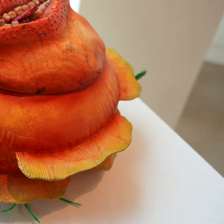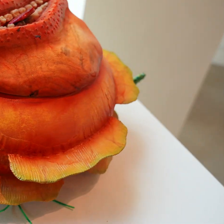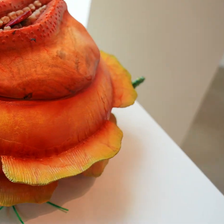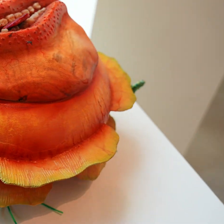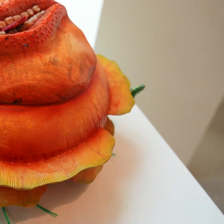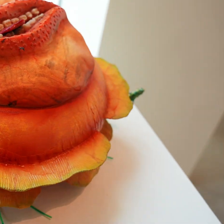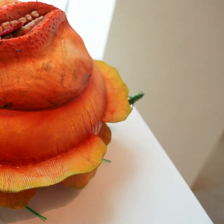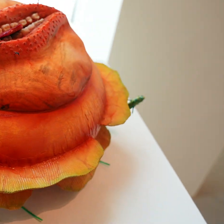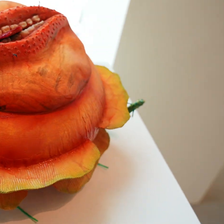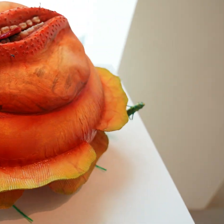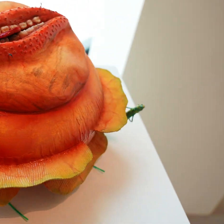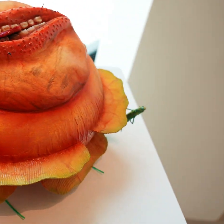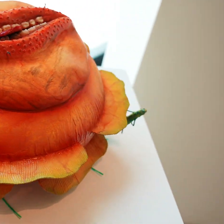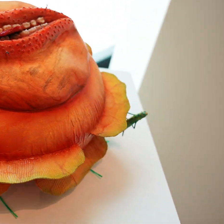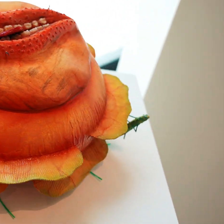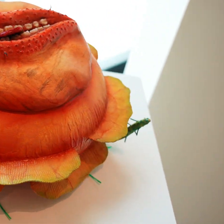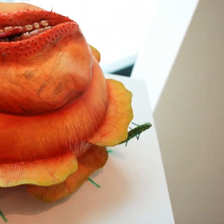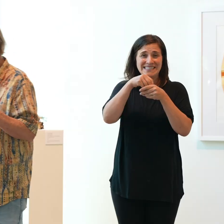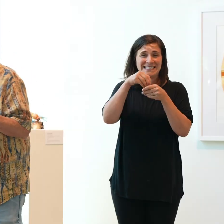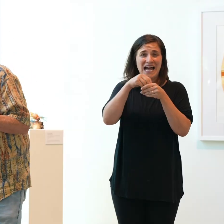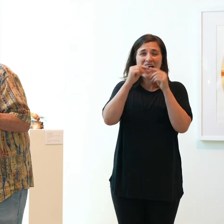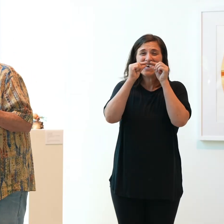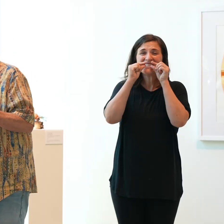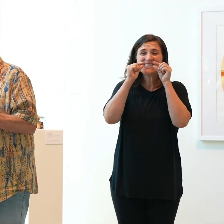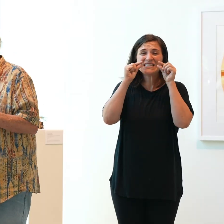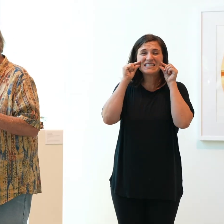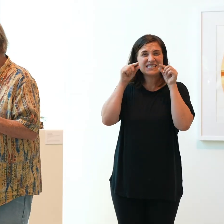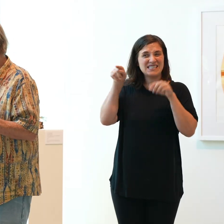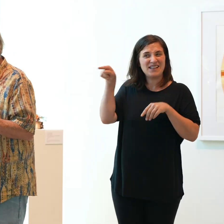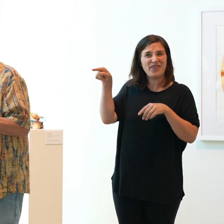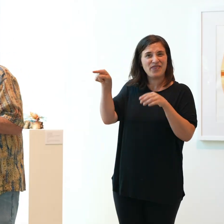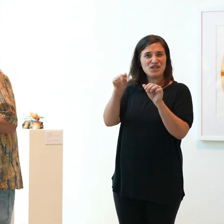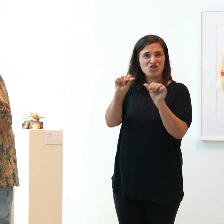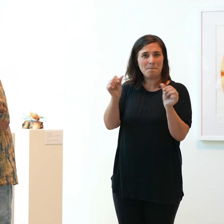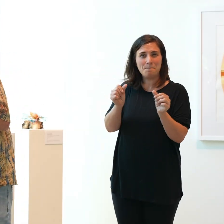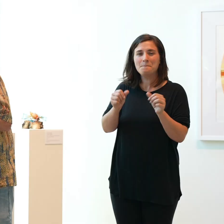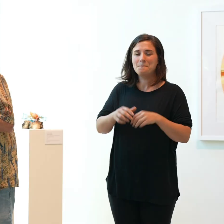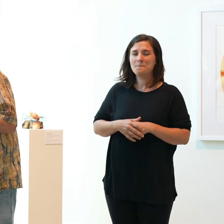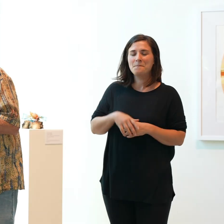thought, again, I like names on them. So